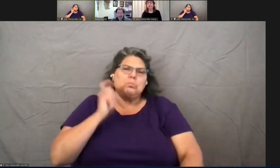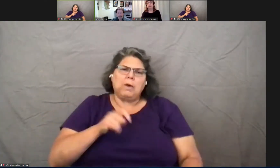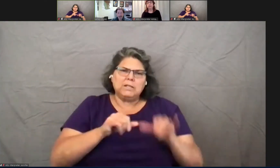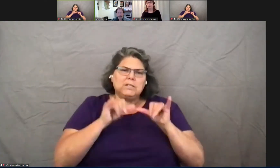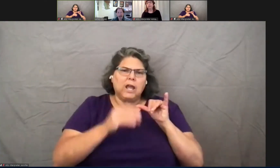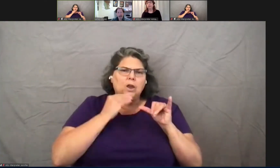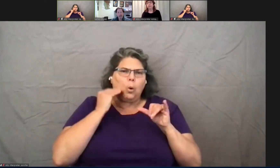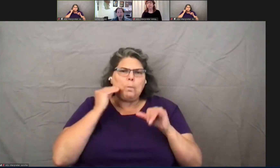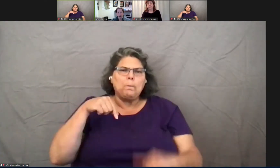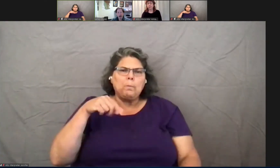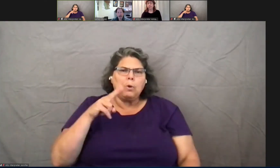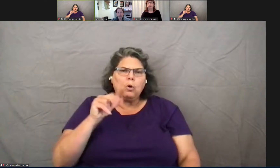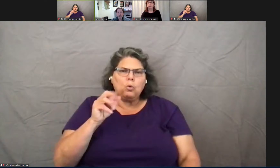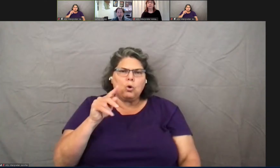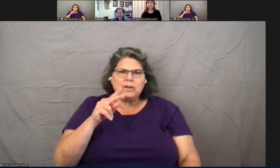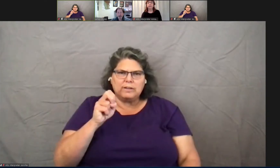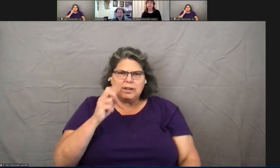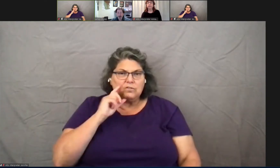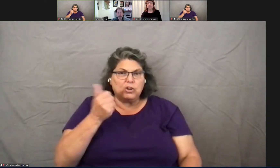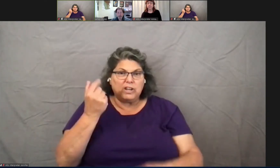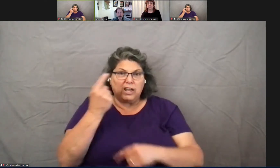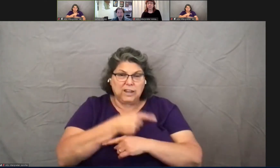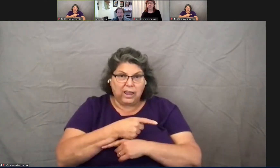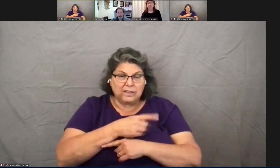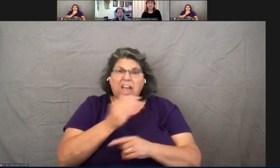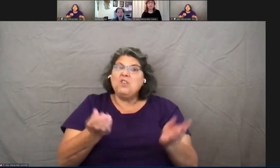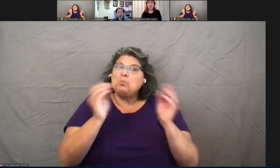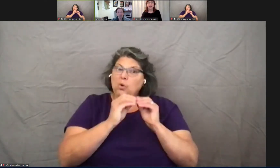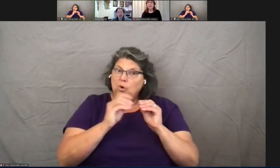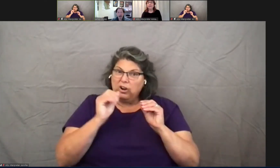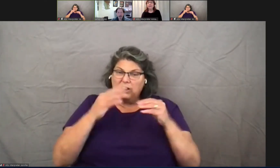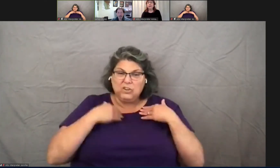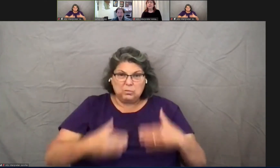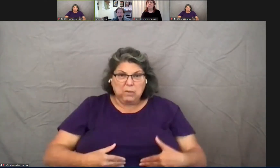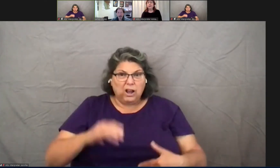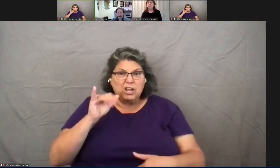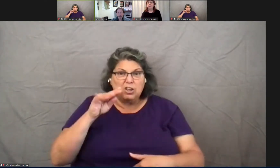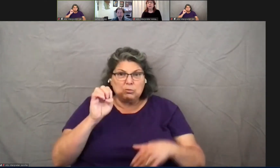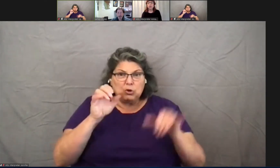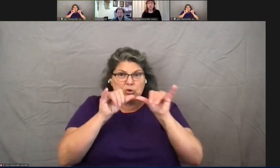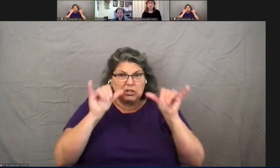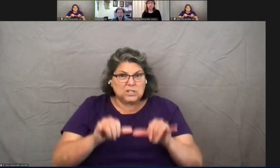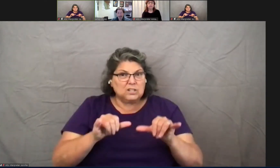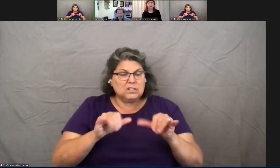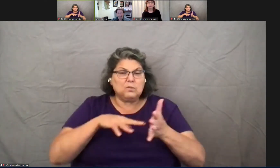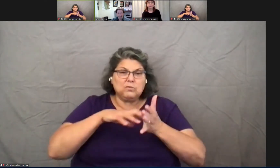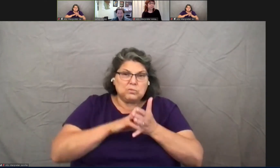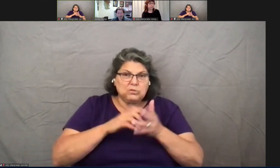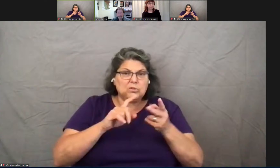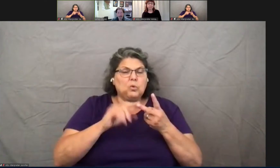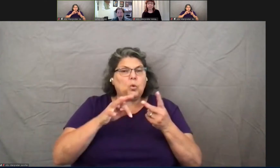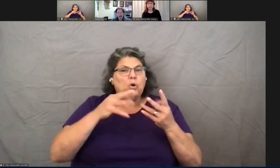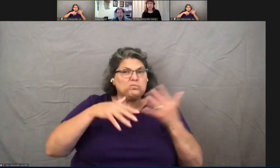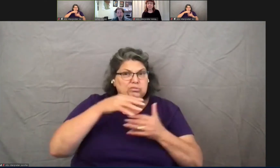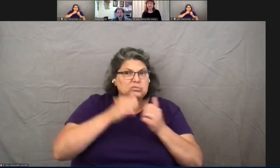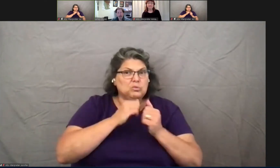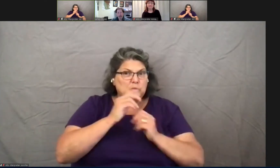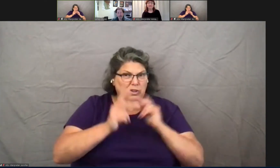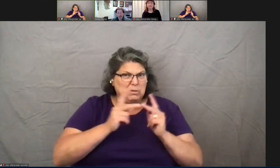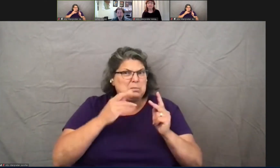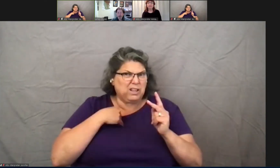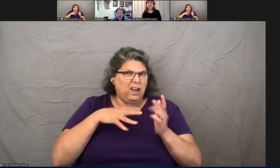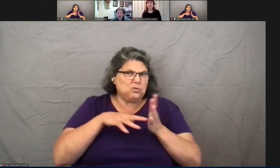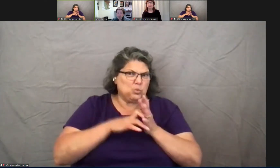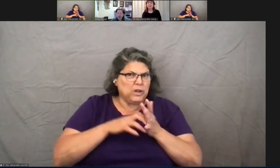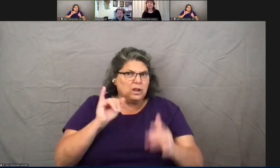10 days, and more if you're immune compromised or around frail or immune compromised people. And of course,